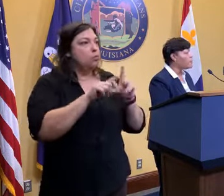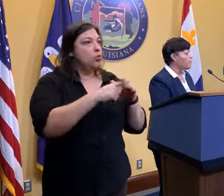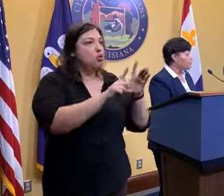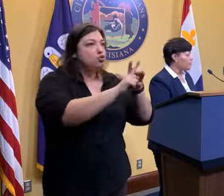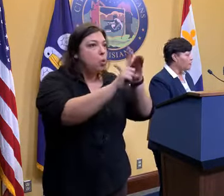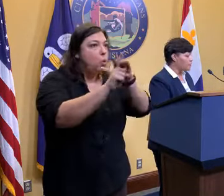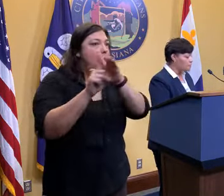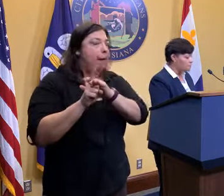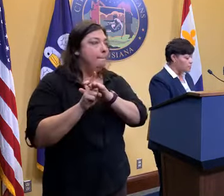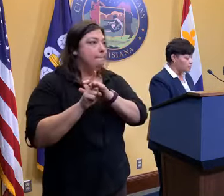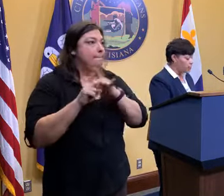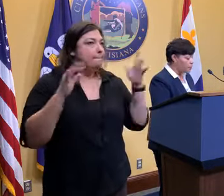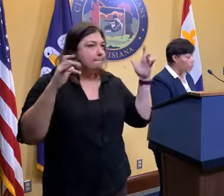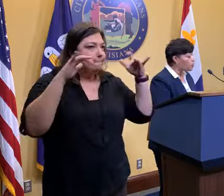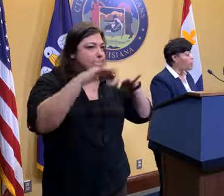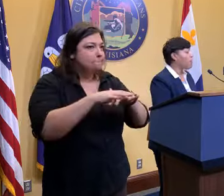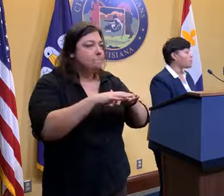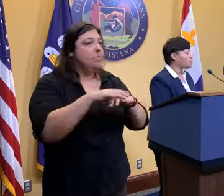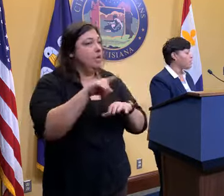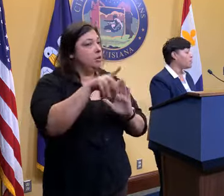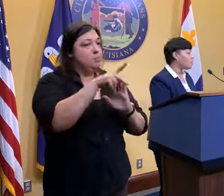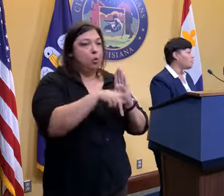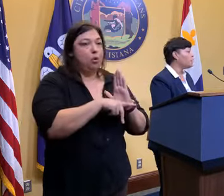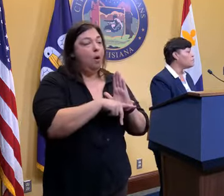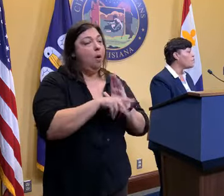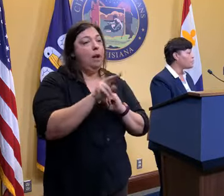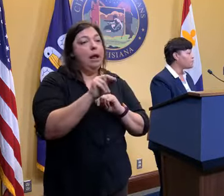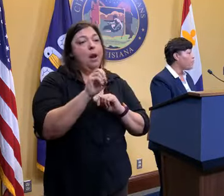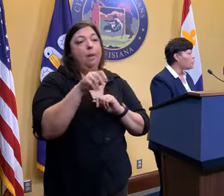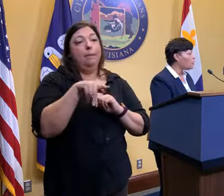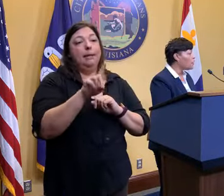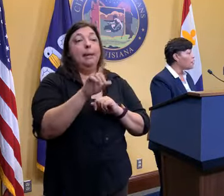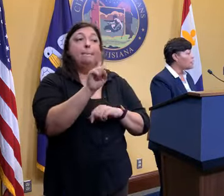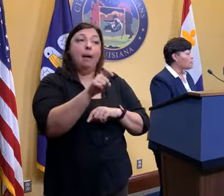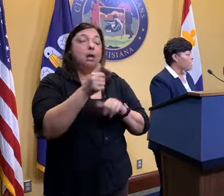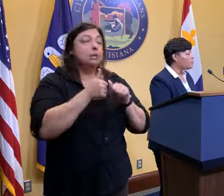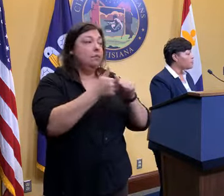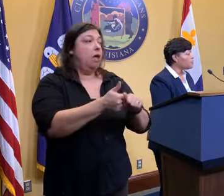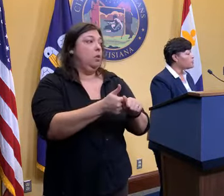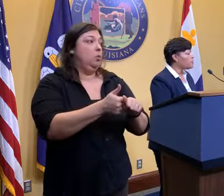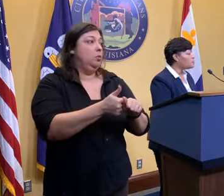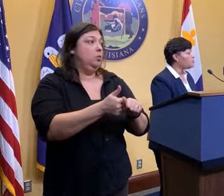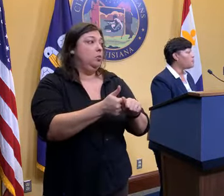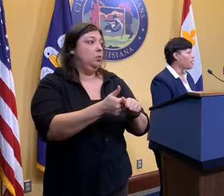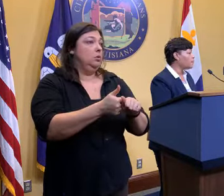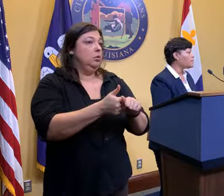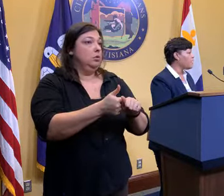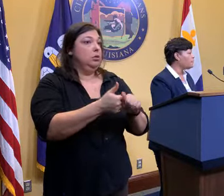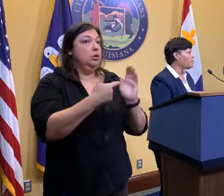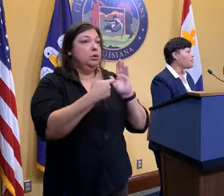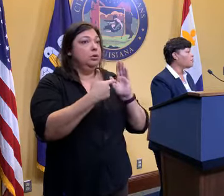up, there is protocols that NOPD must follow that really speak to the